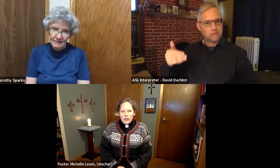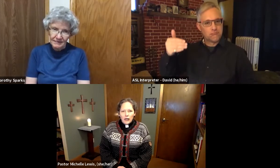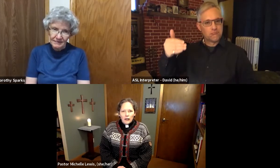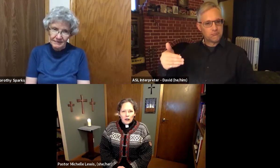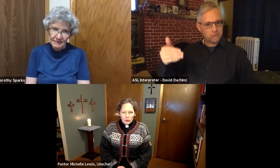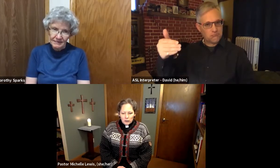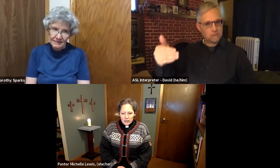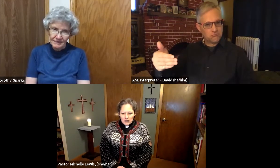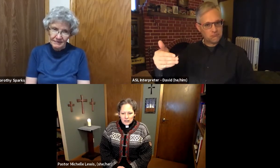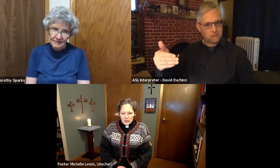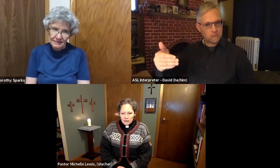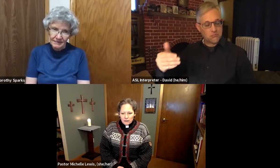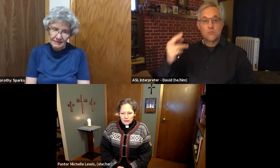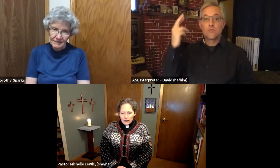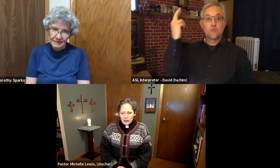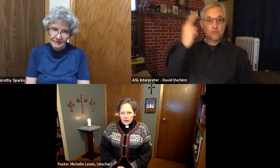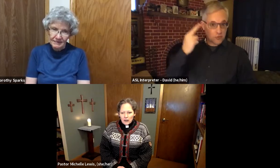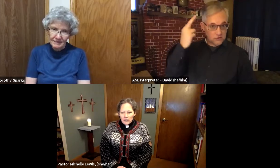We do that on purpose